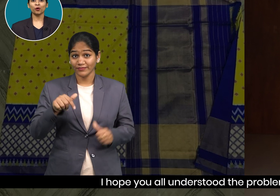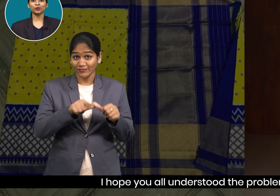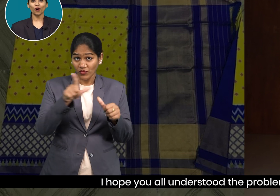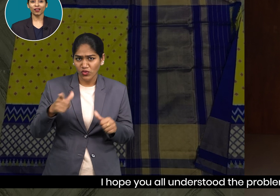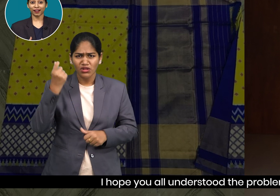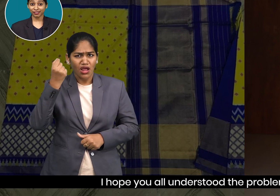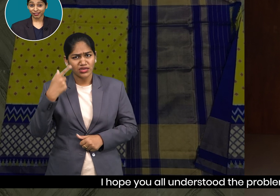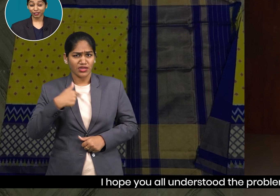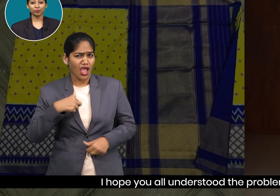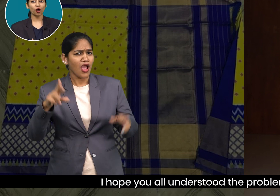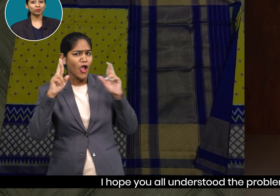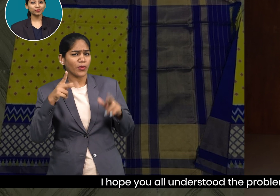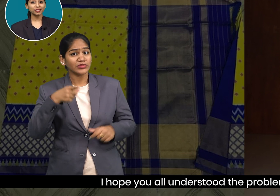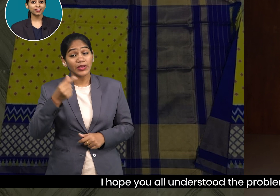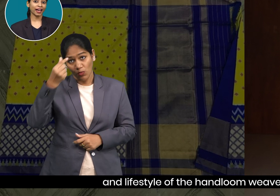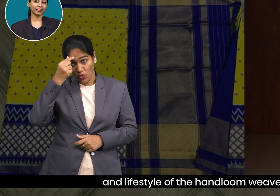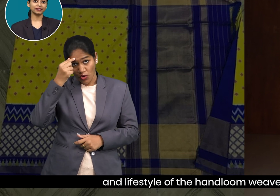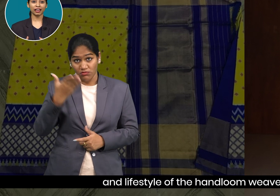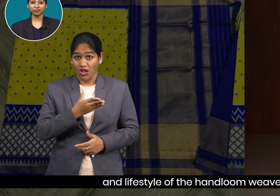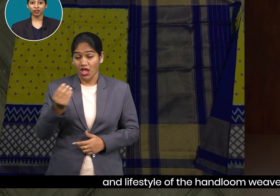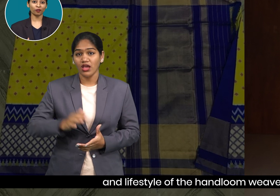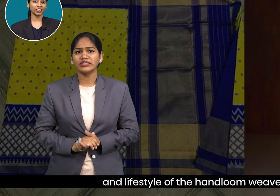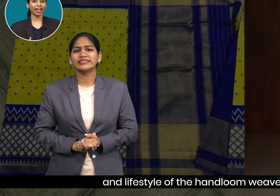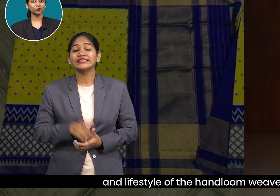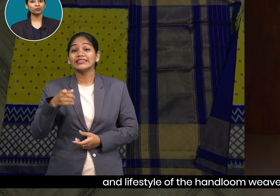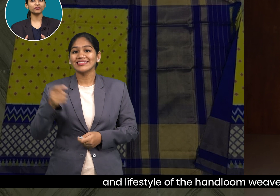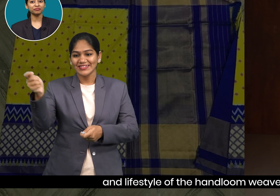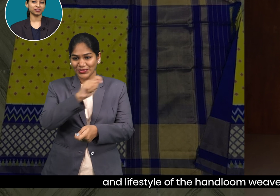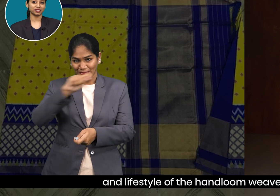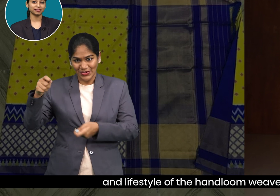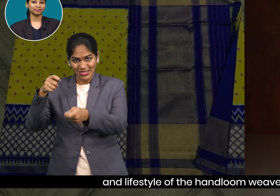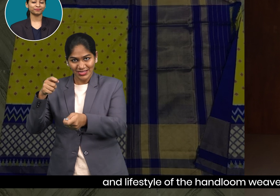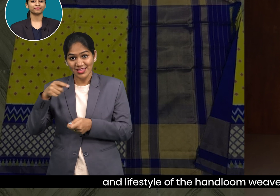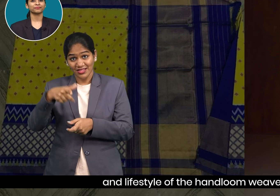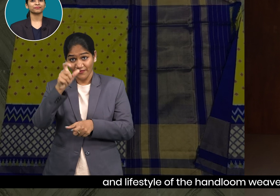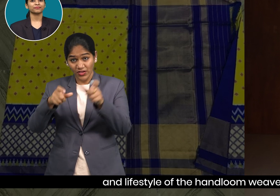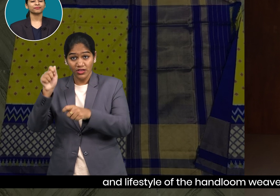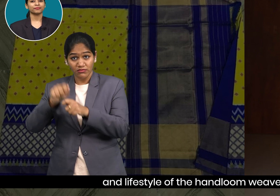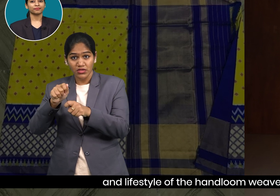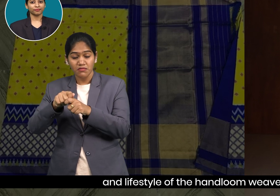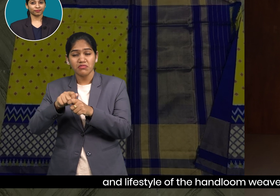I hope you all understood the problems and lifestyle of the handloom weavers.